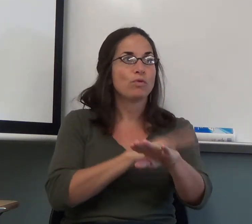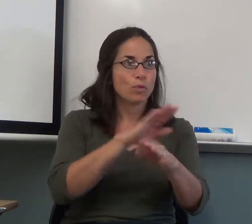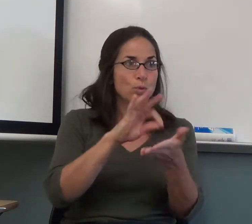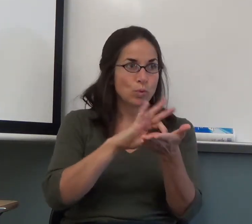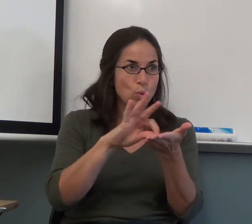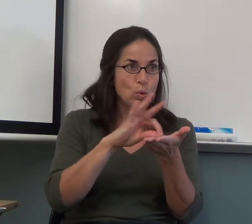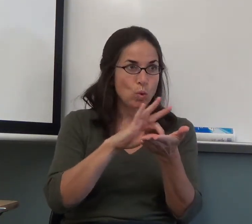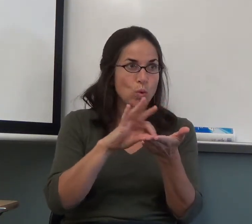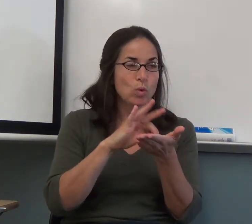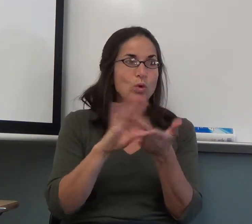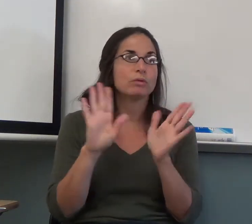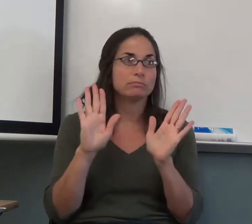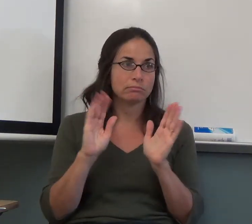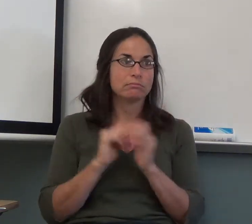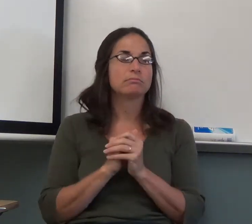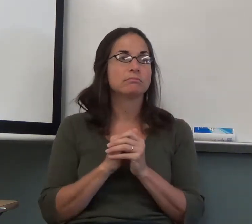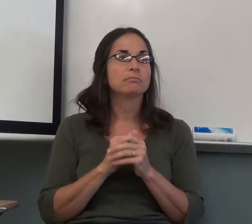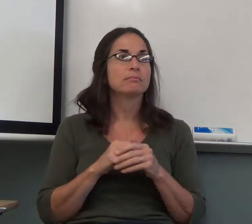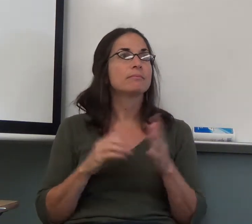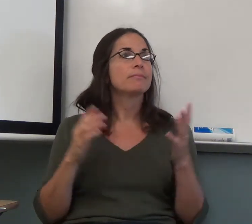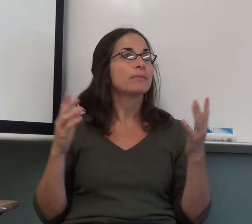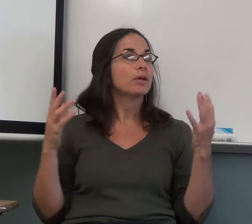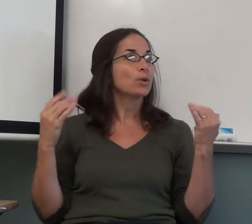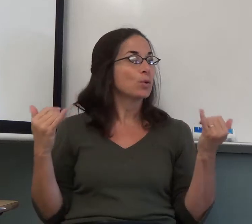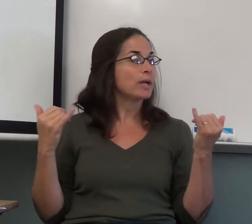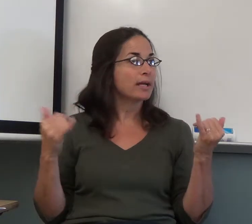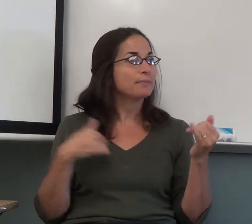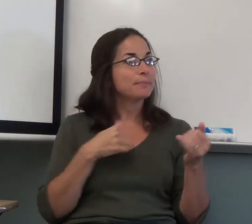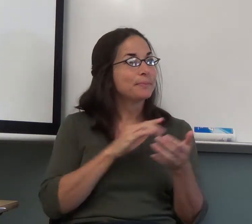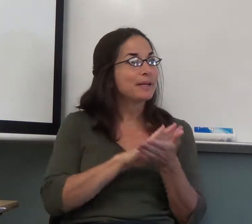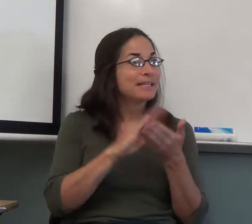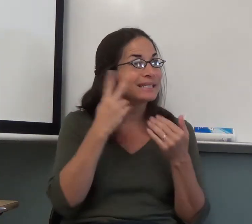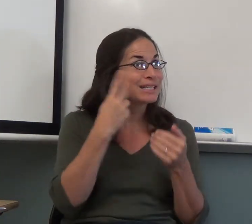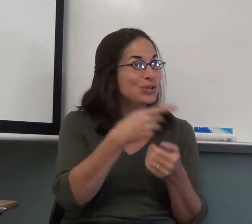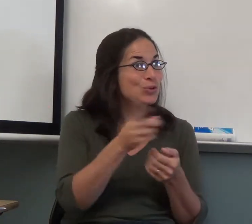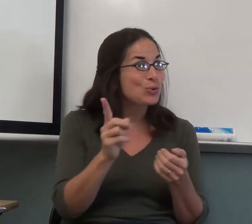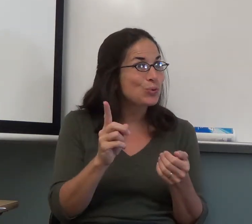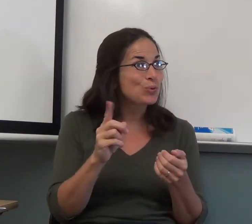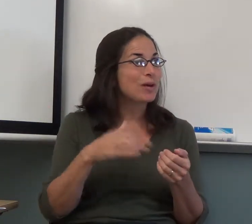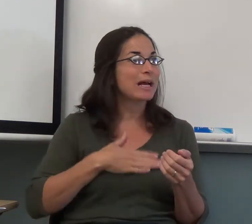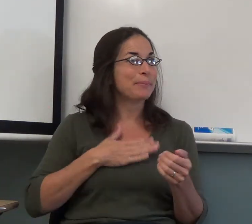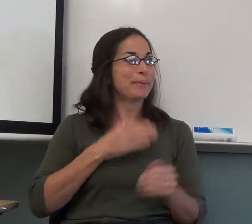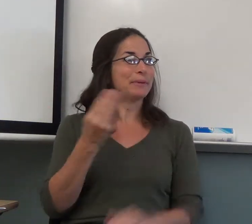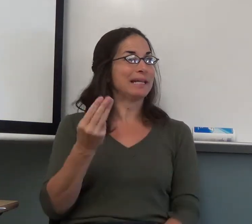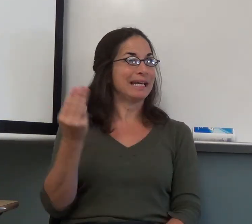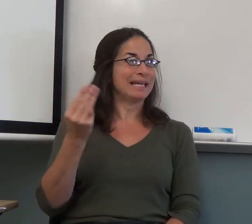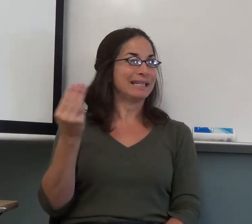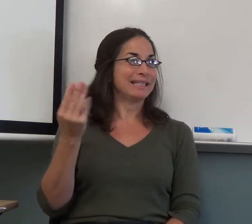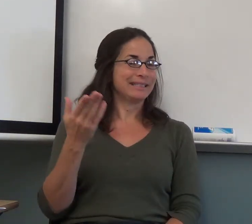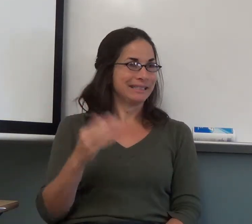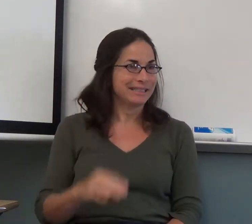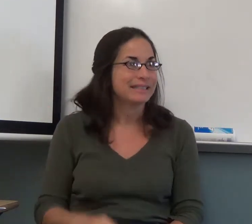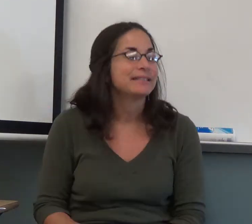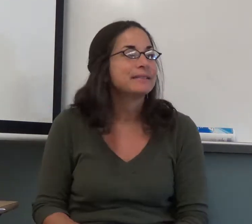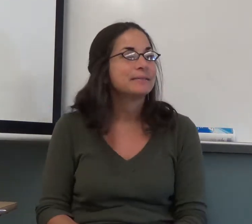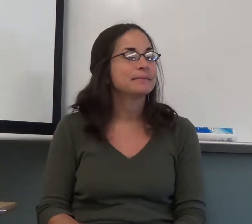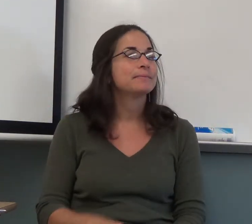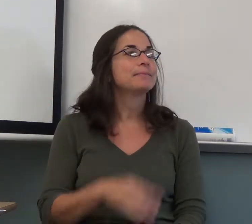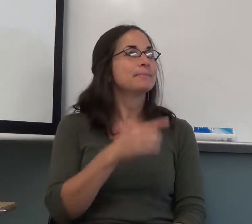Let's start our class out today. Nice to see everyone. Hi. Happy Monday. Do you want us to leave that paper? I